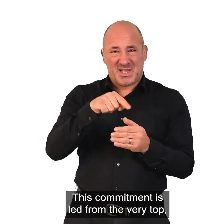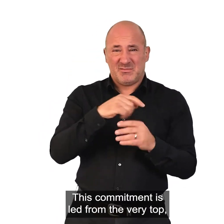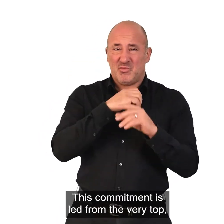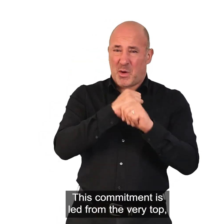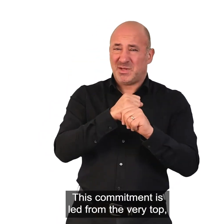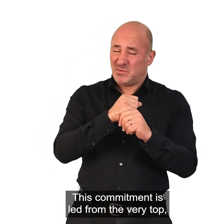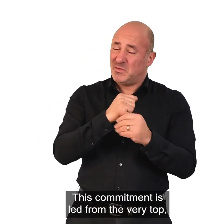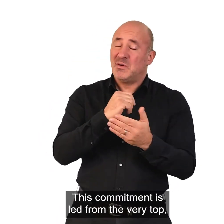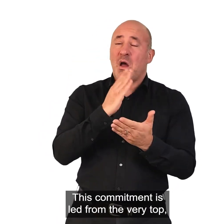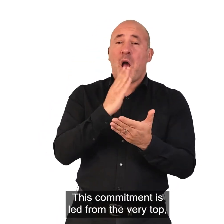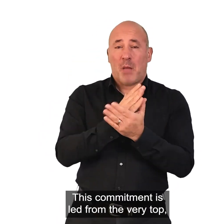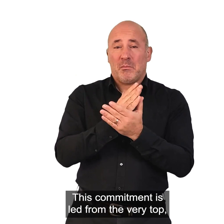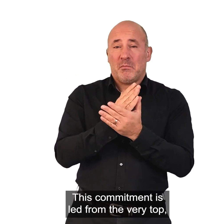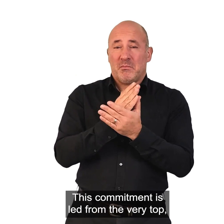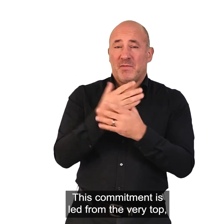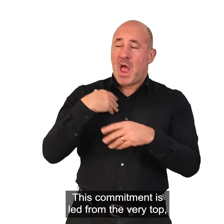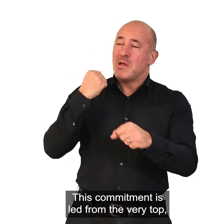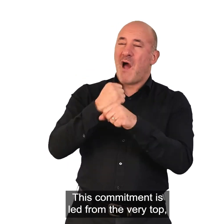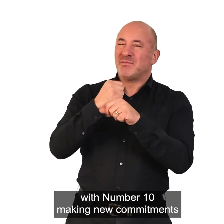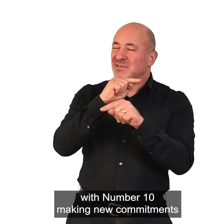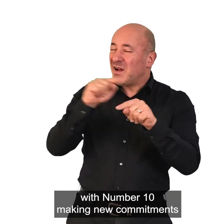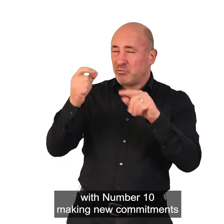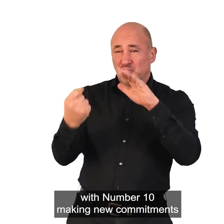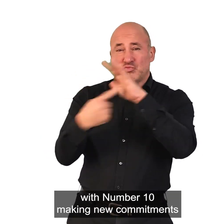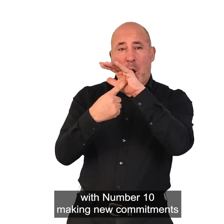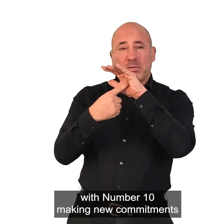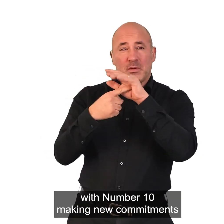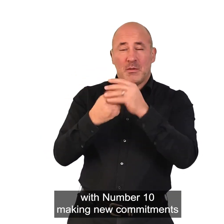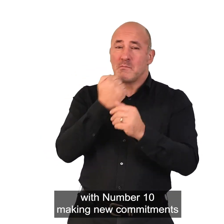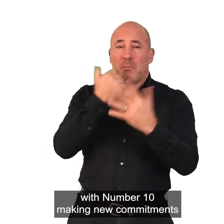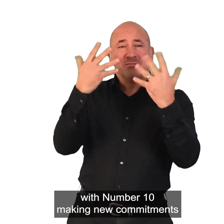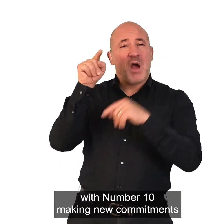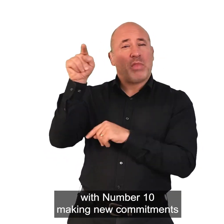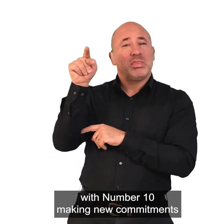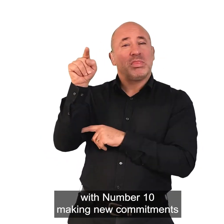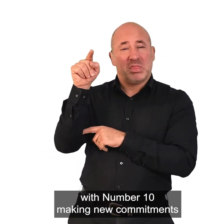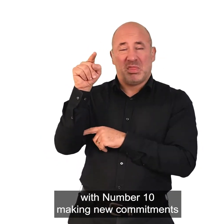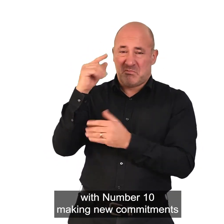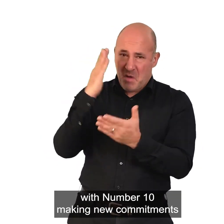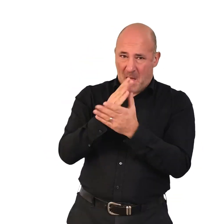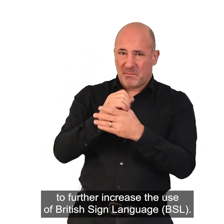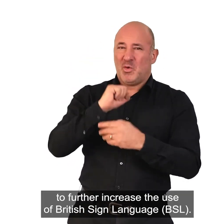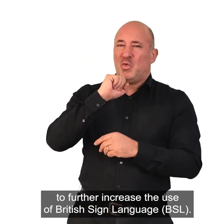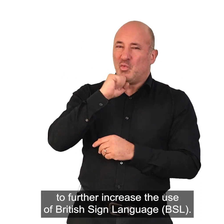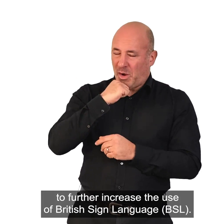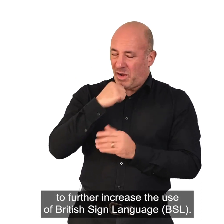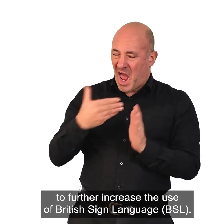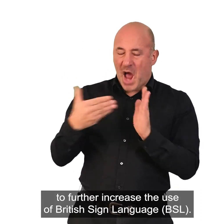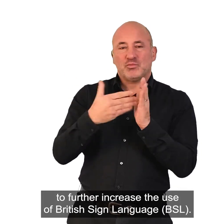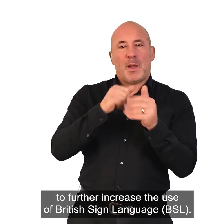This commitment is led from the very top, with number 10 making new commitments to further increase